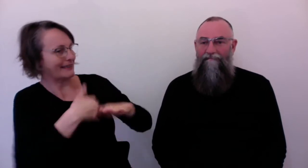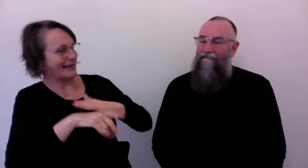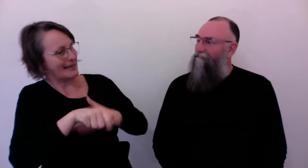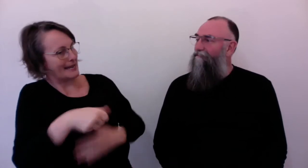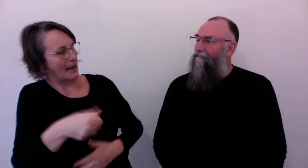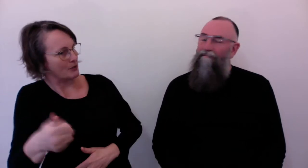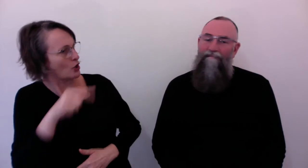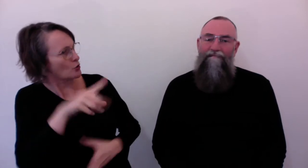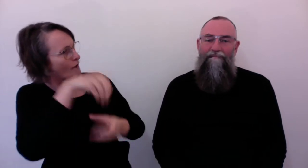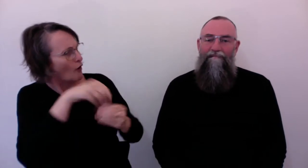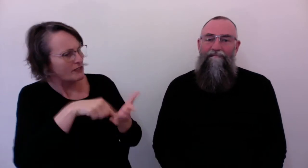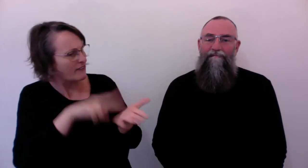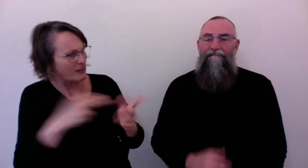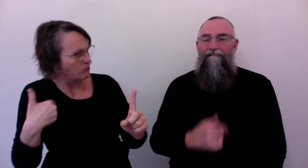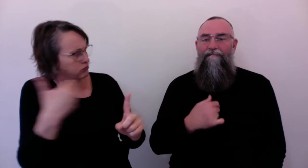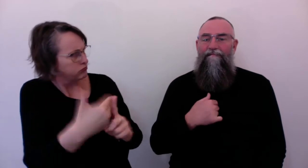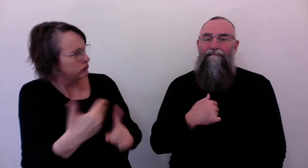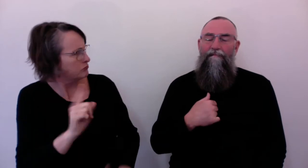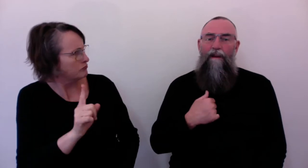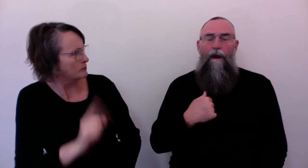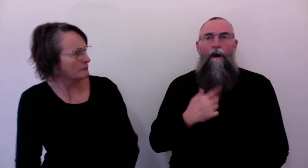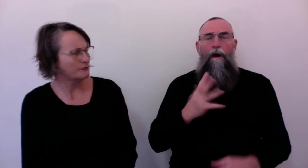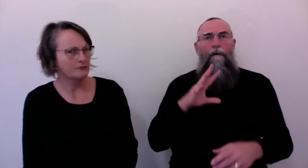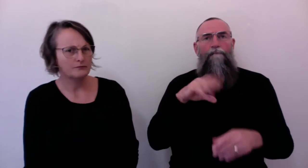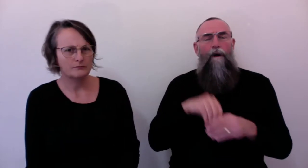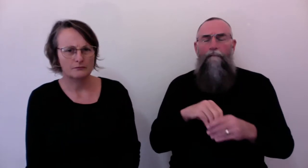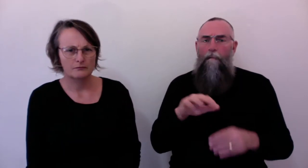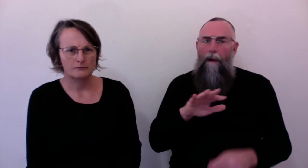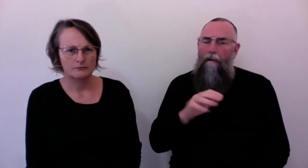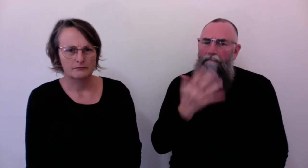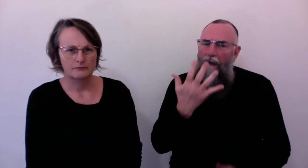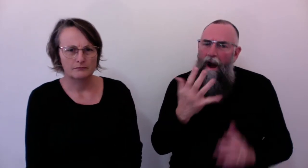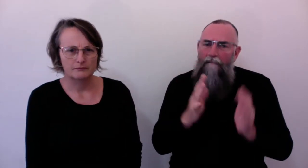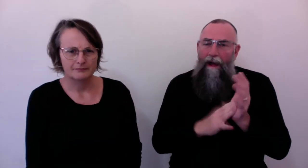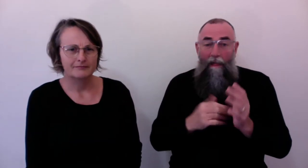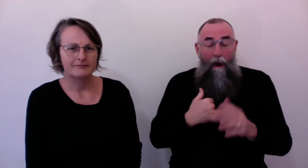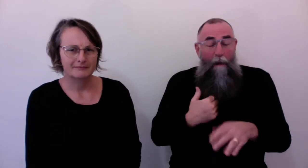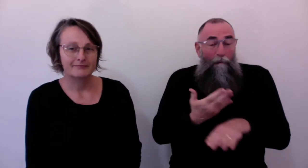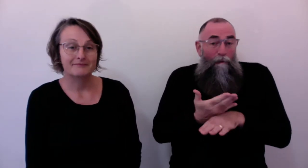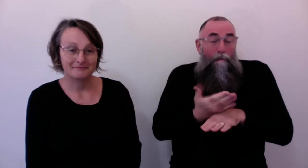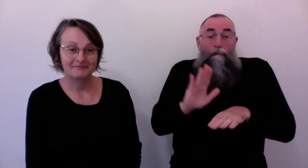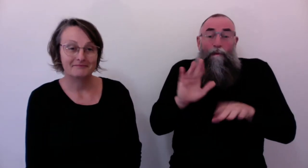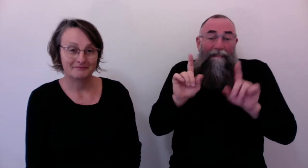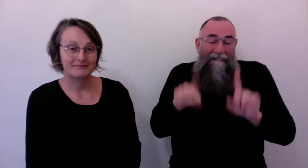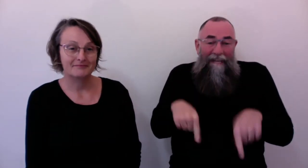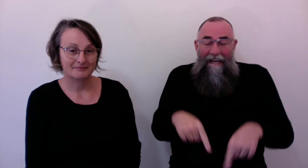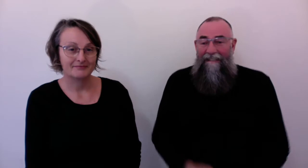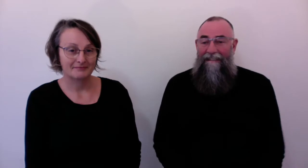running soap opera? It's about, I think, 5 months now. So I'm Okay. only fresh there. But how far ahead are you? How